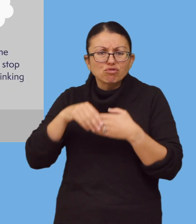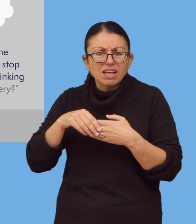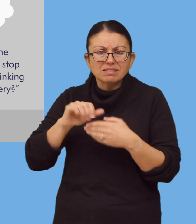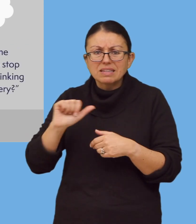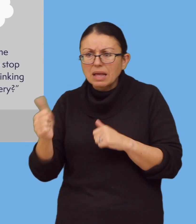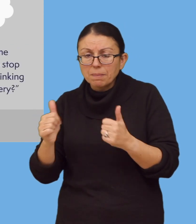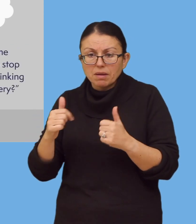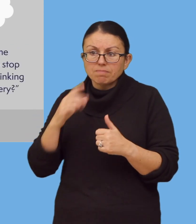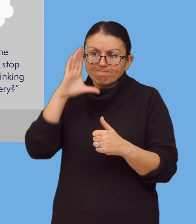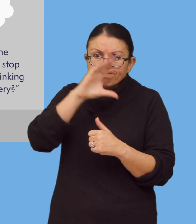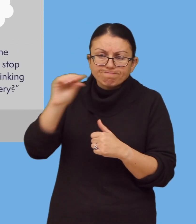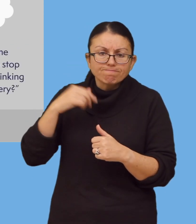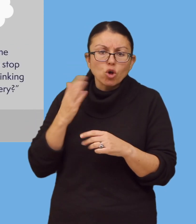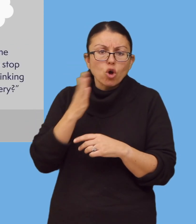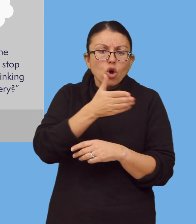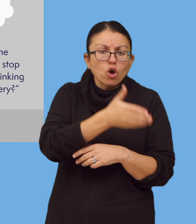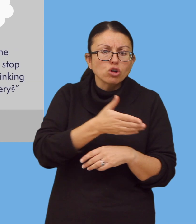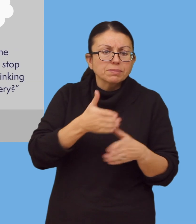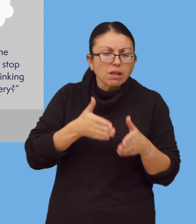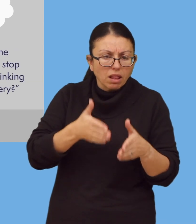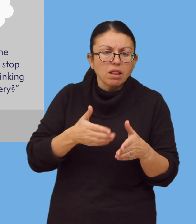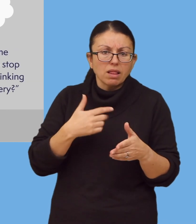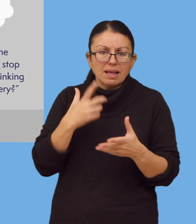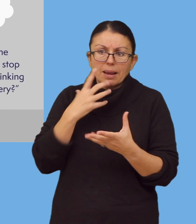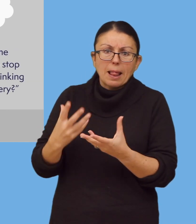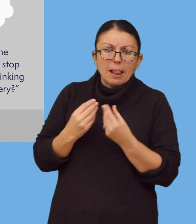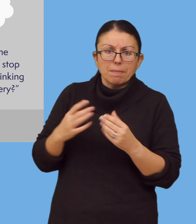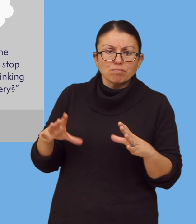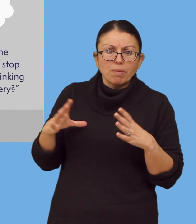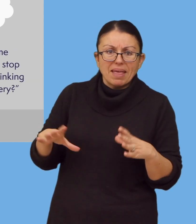What time do I need to stop eating and drinking before surgery?